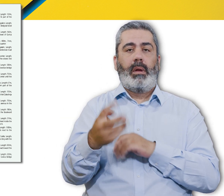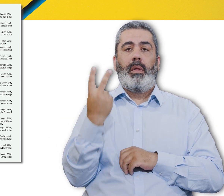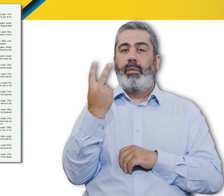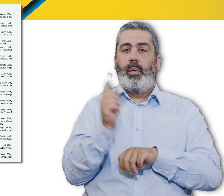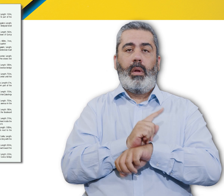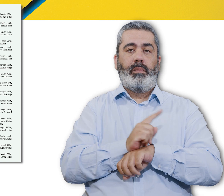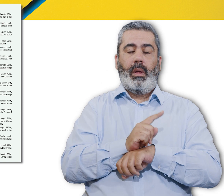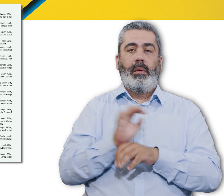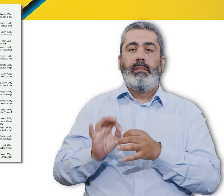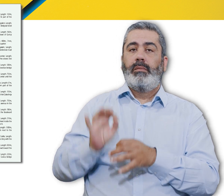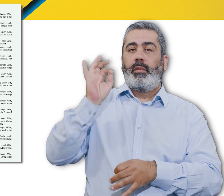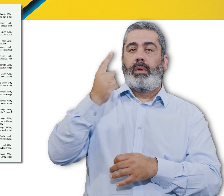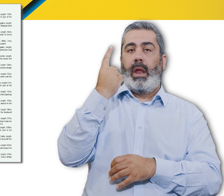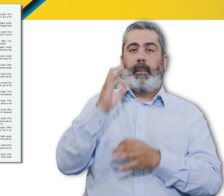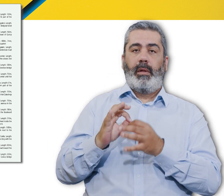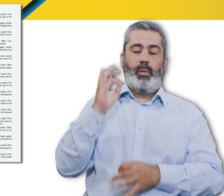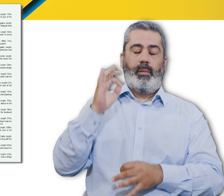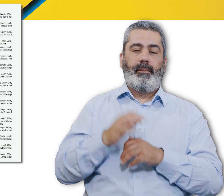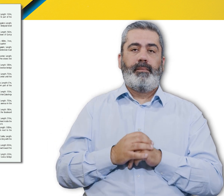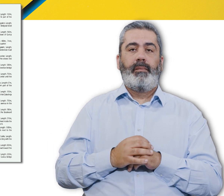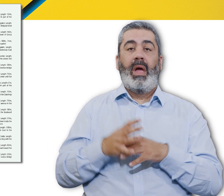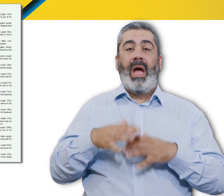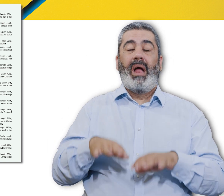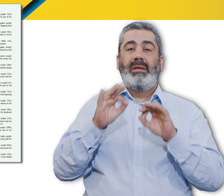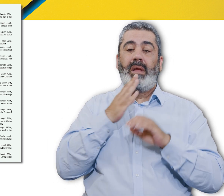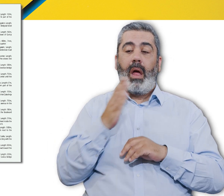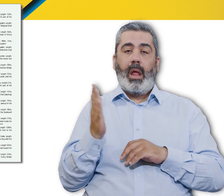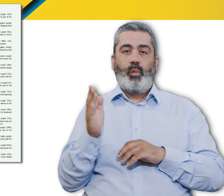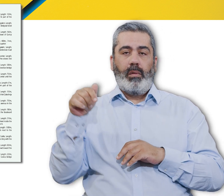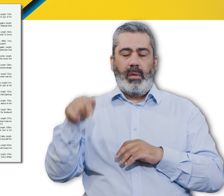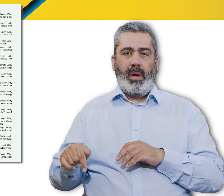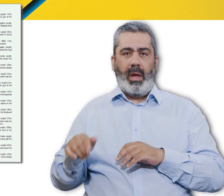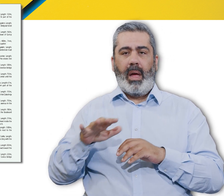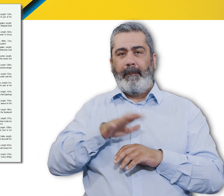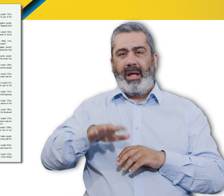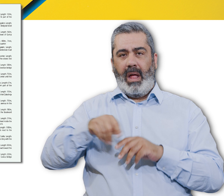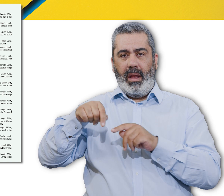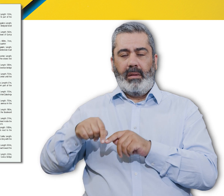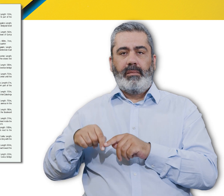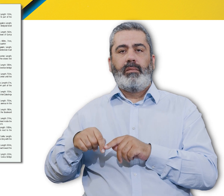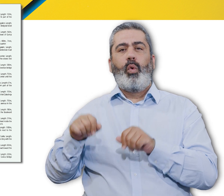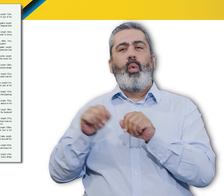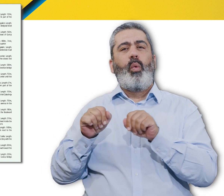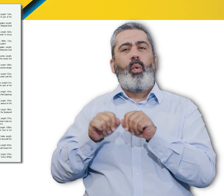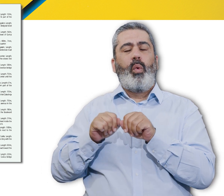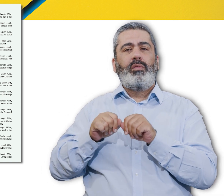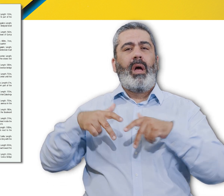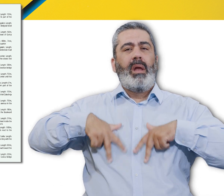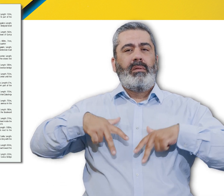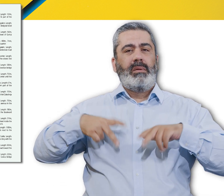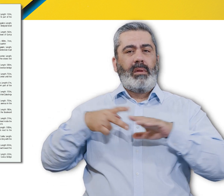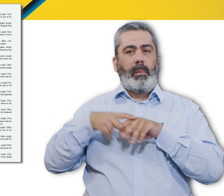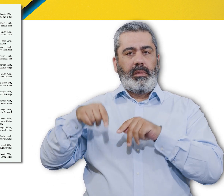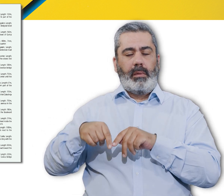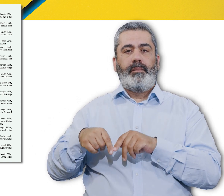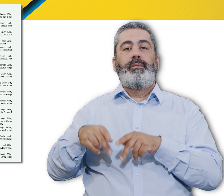Quarter, near the State Bank. Kastanding Lekka Street number 210, area, Mangalam, length, 83